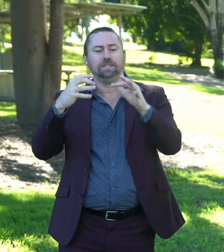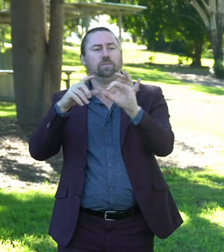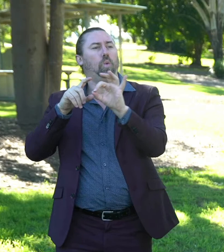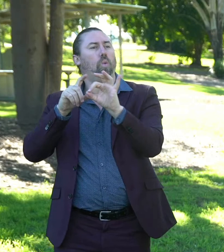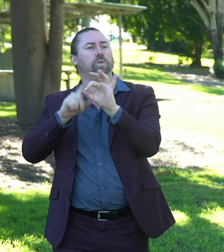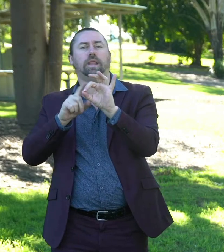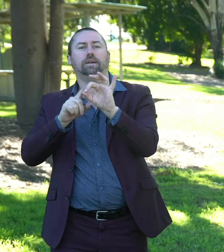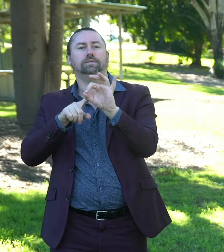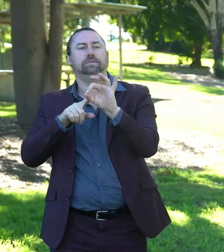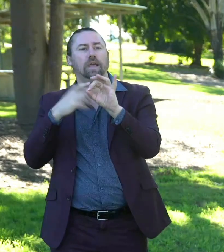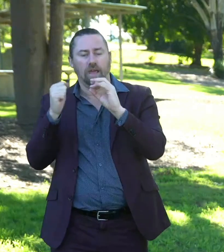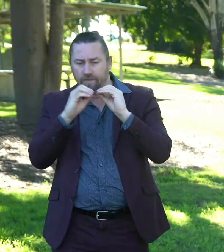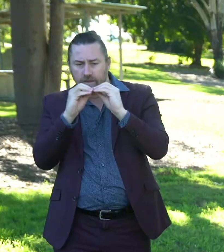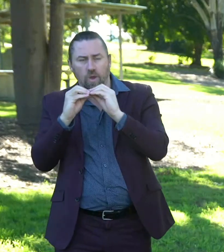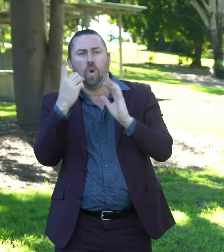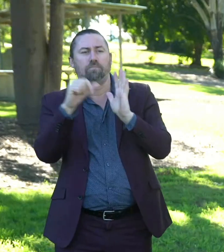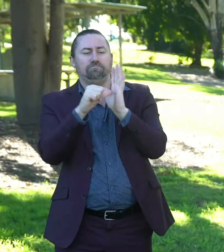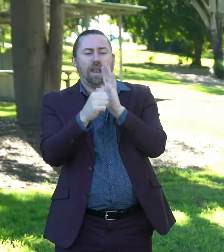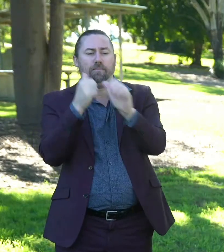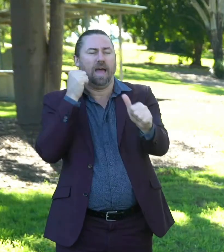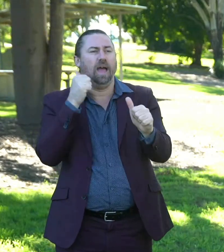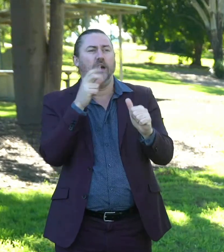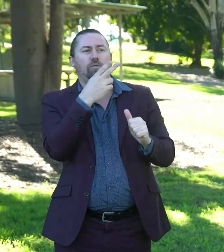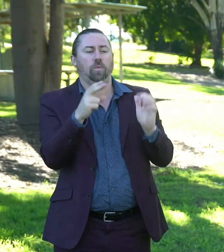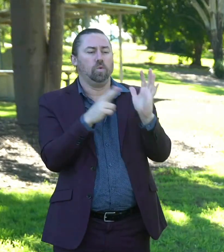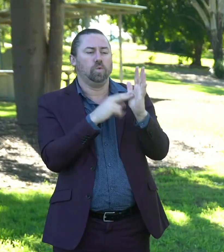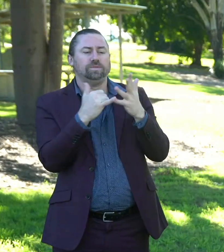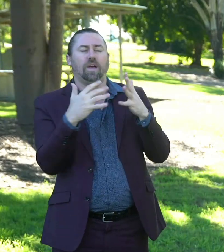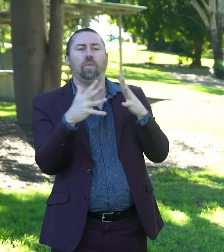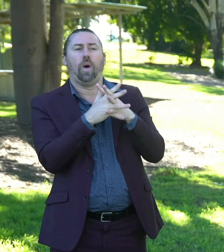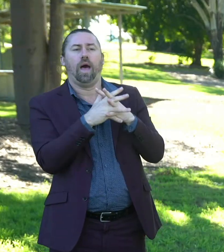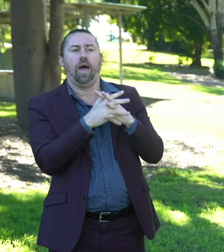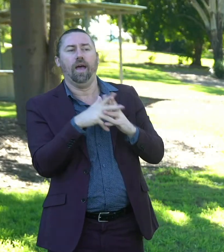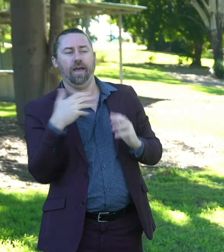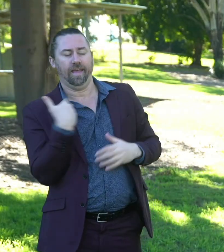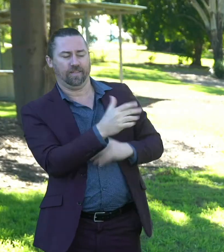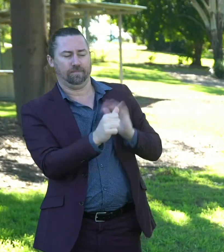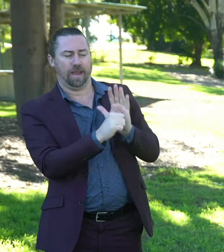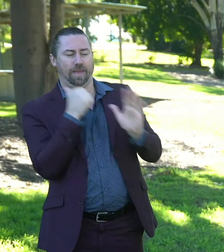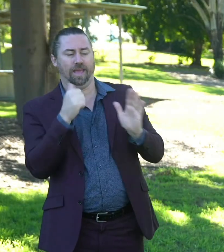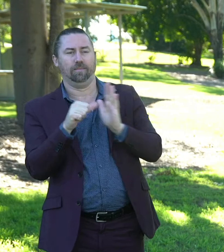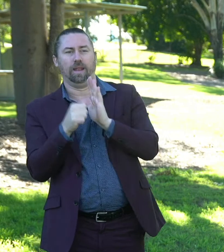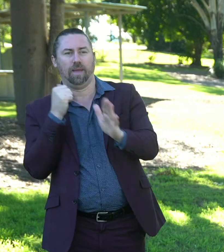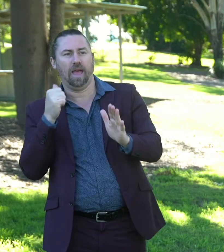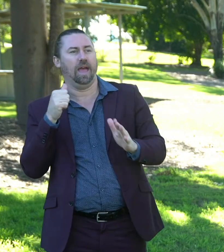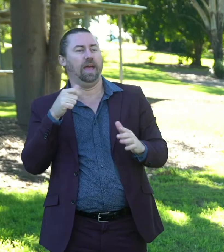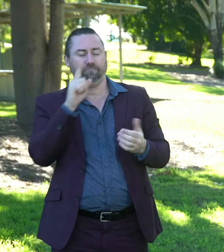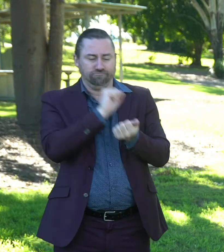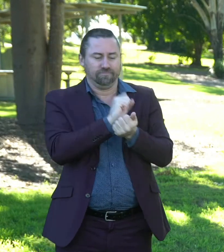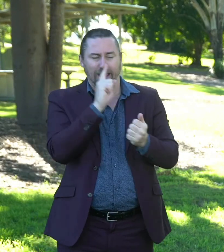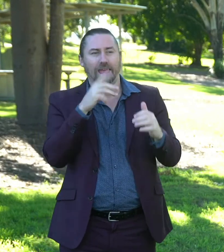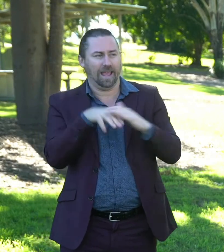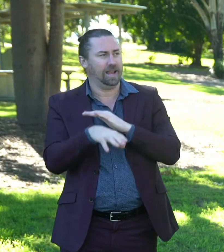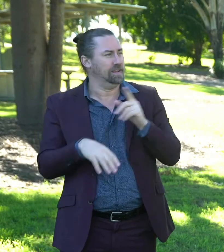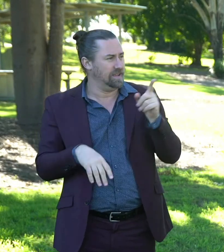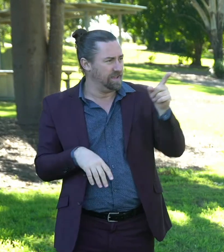people and refunded their tickets if they were from, if they weren't going because they were from New South Wales.